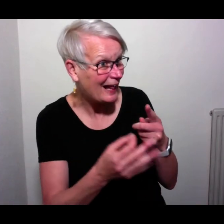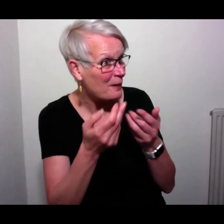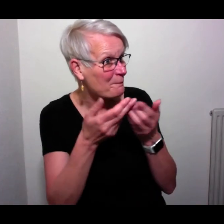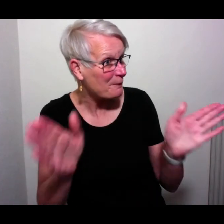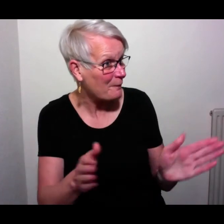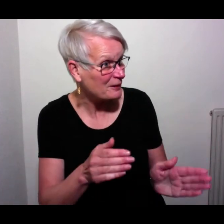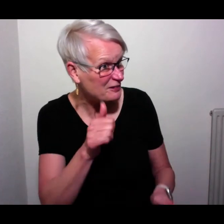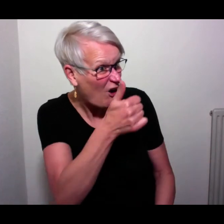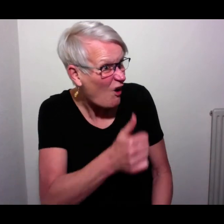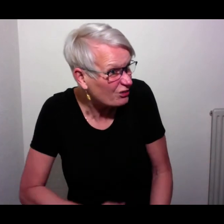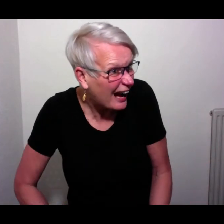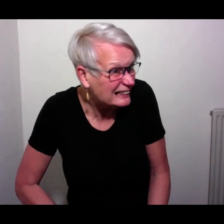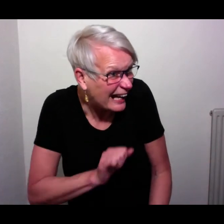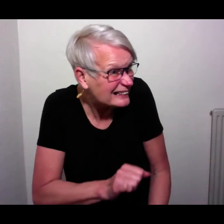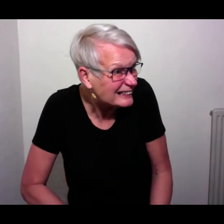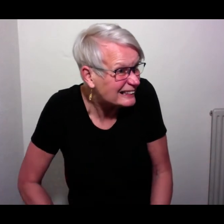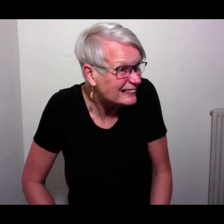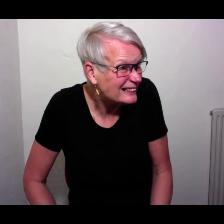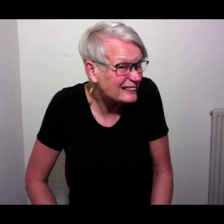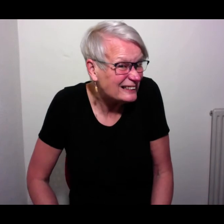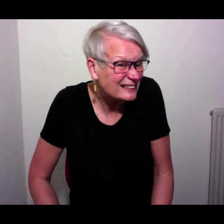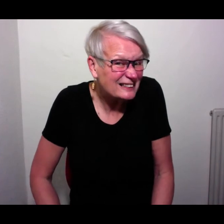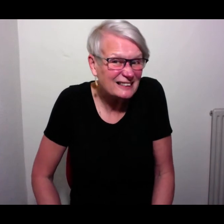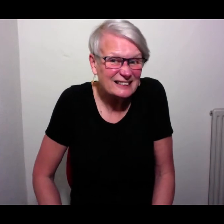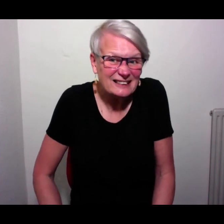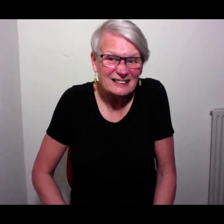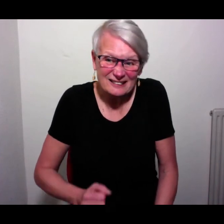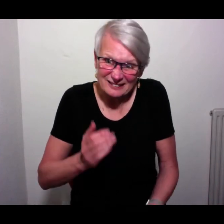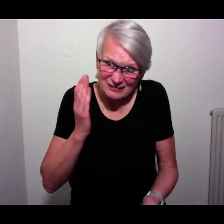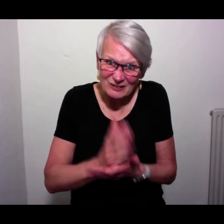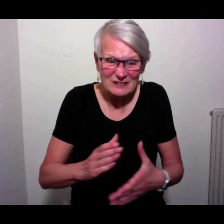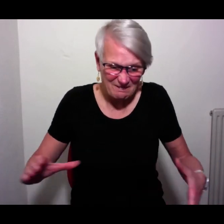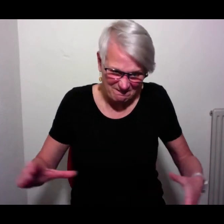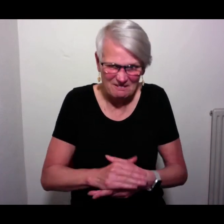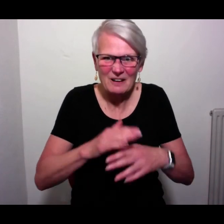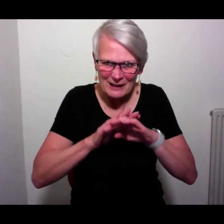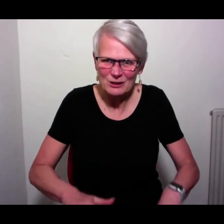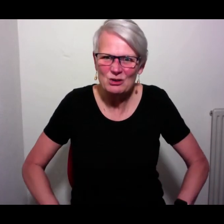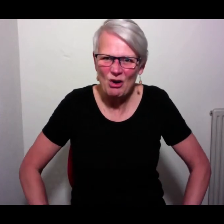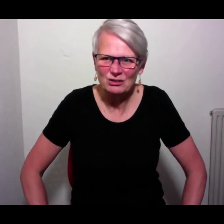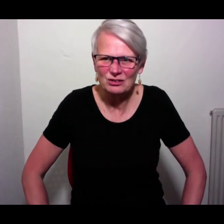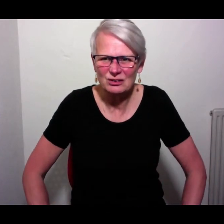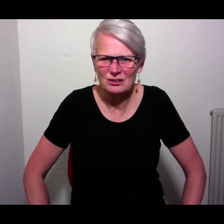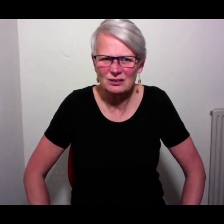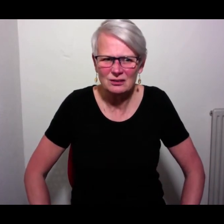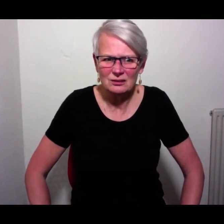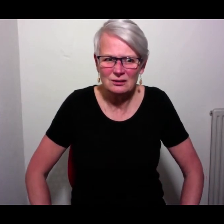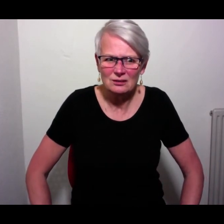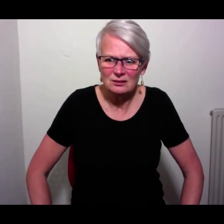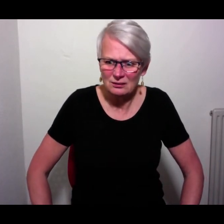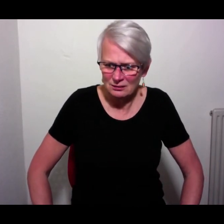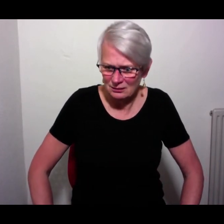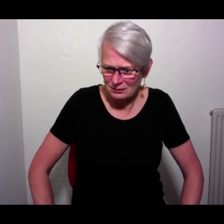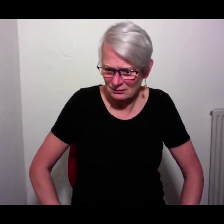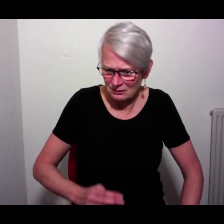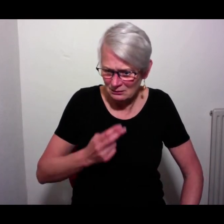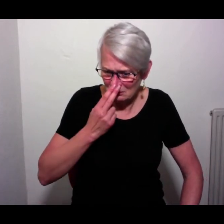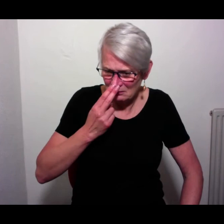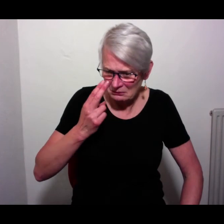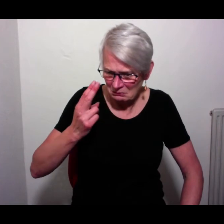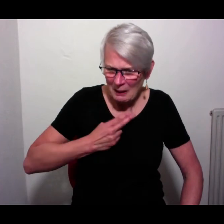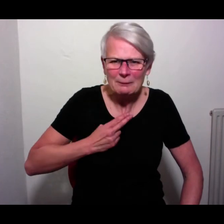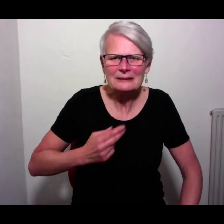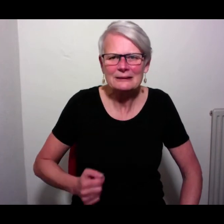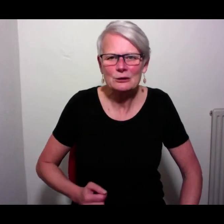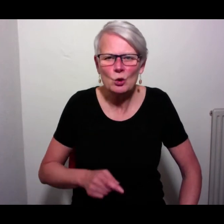in public, is that okay? Is it? Course it fucking isn't. It's none of my business.